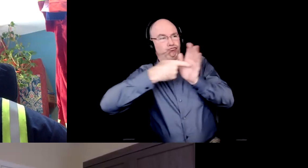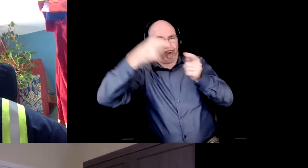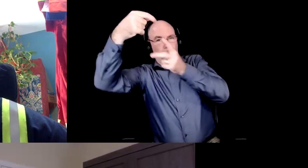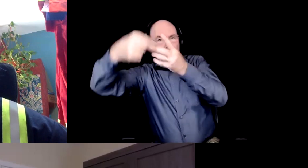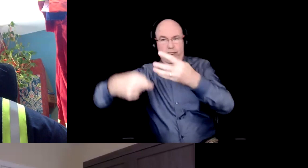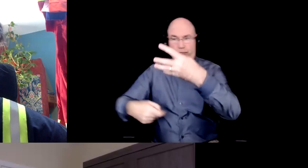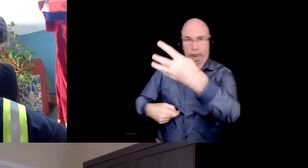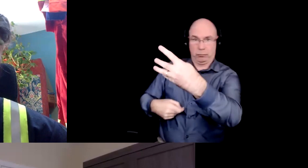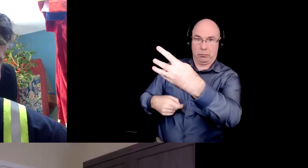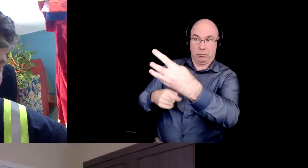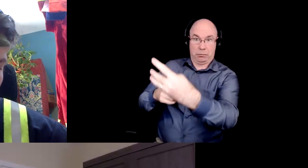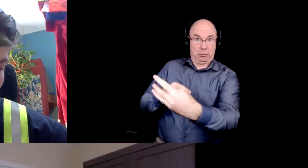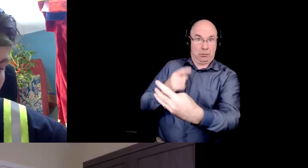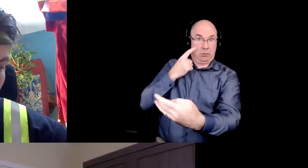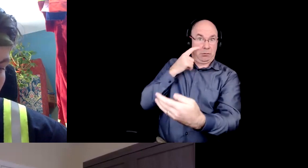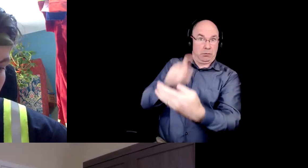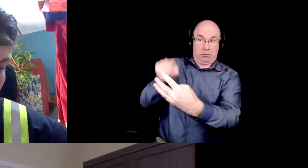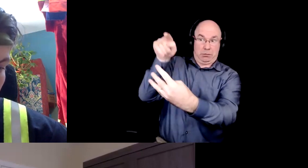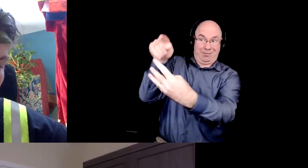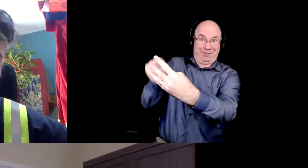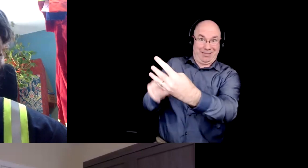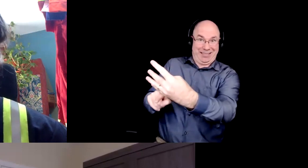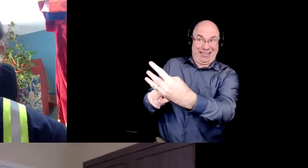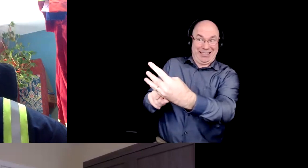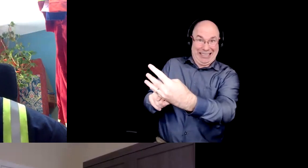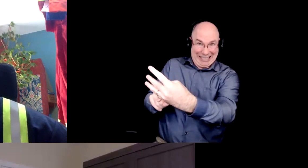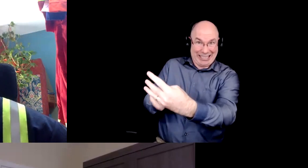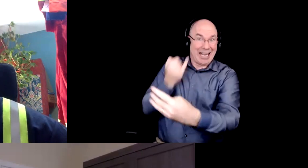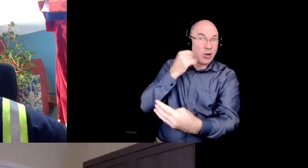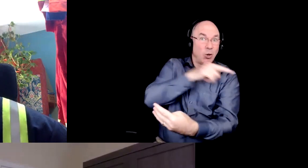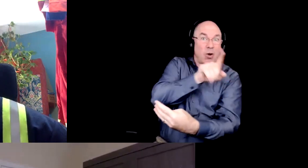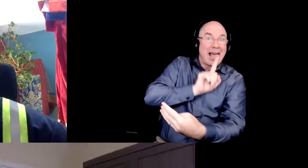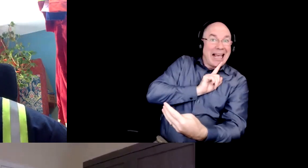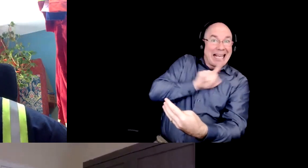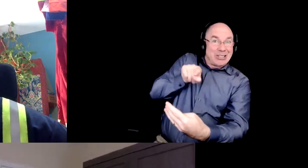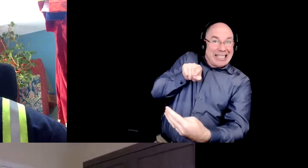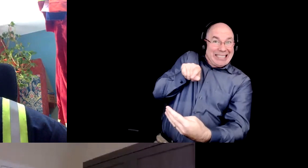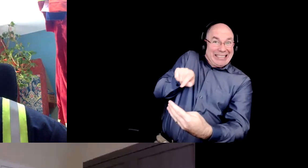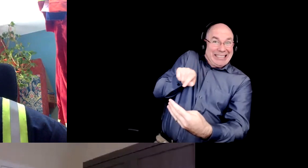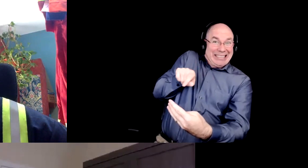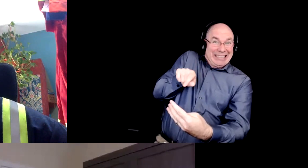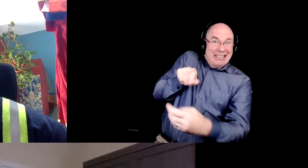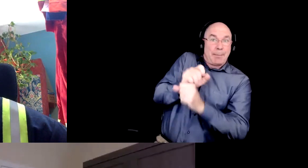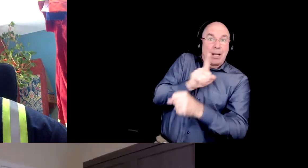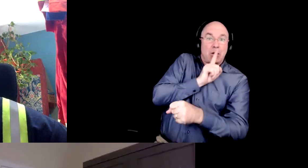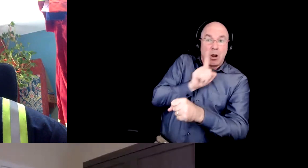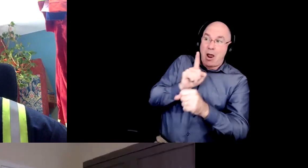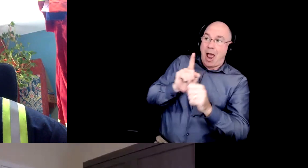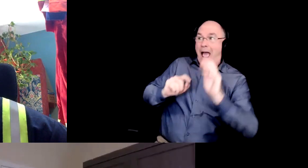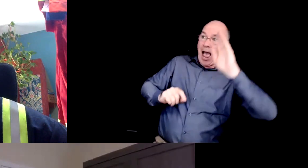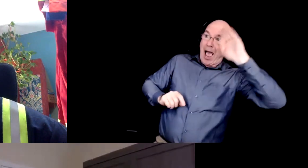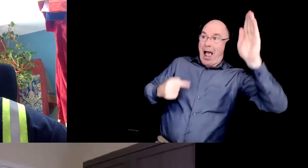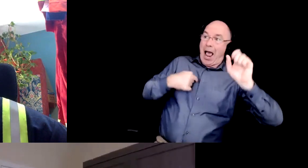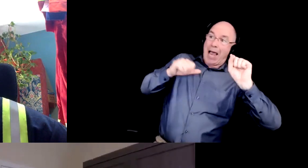our requirements are, it's imperative that when you're answering that call, when you're saying, hey, I